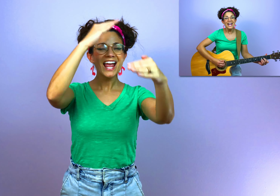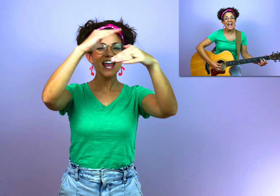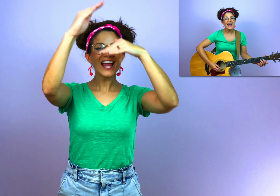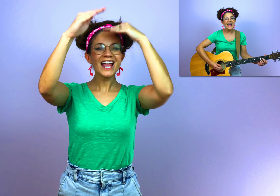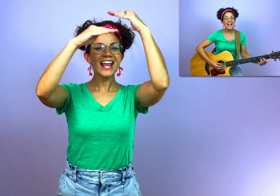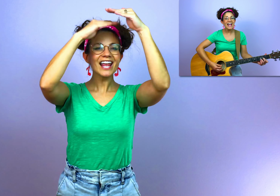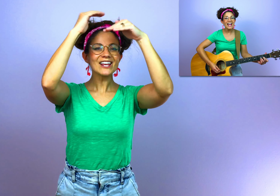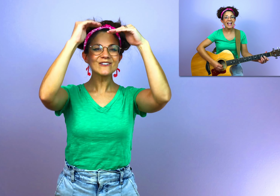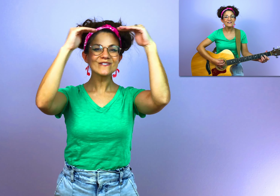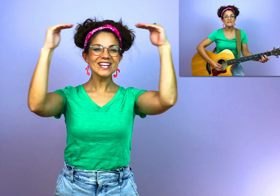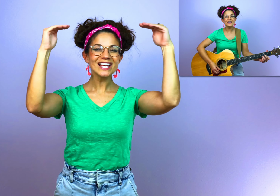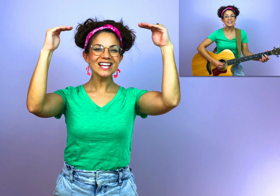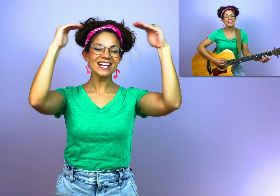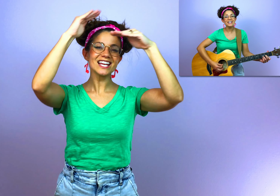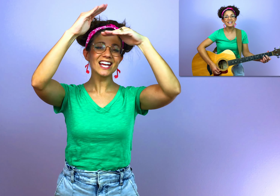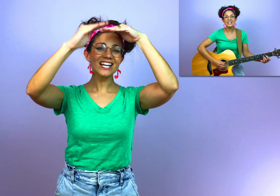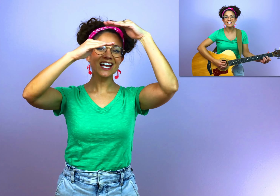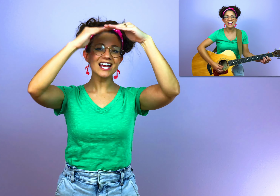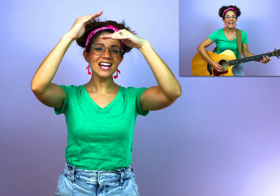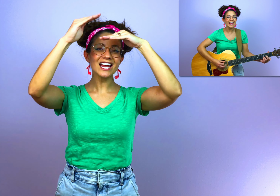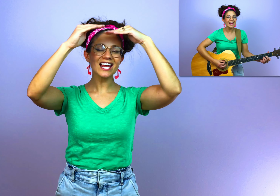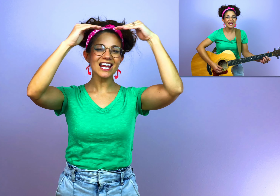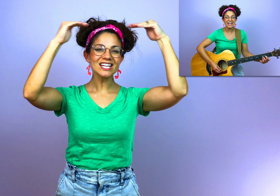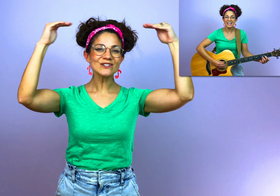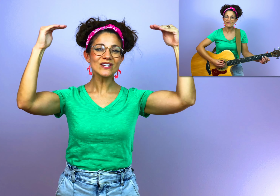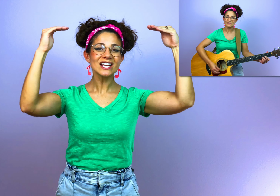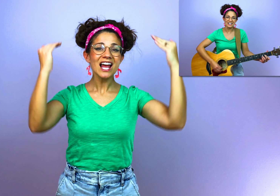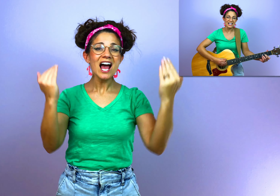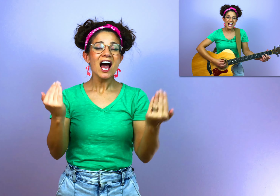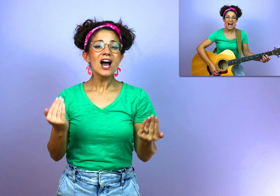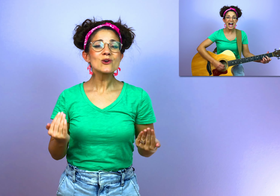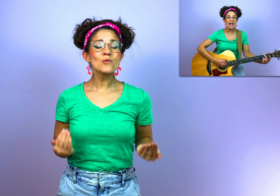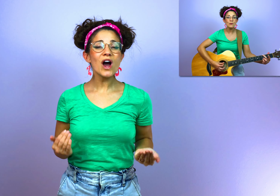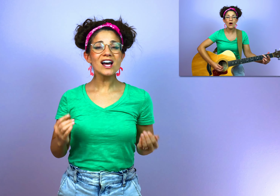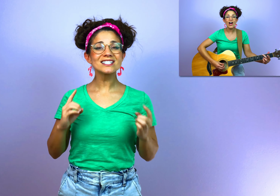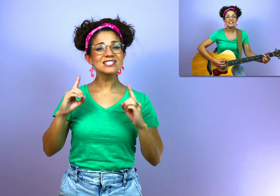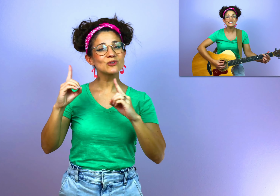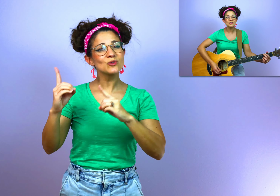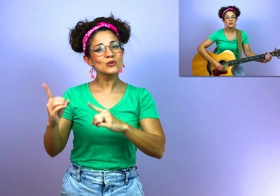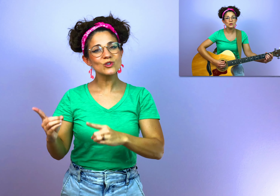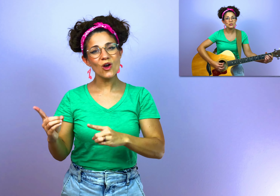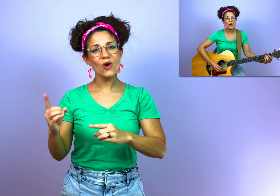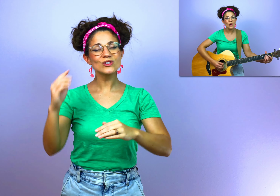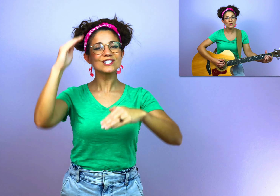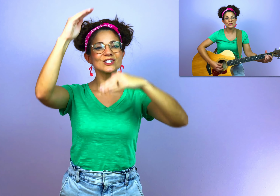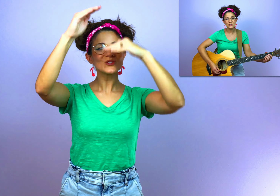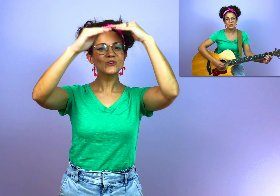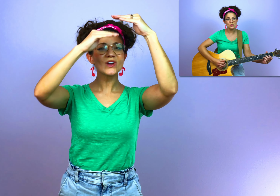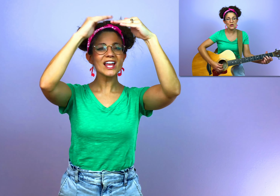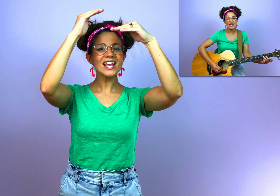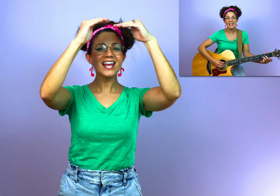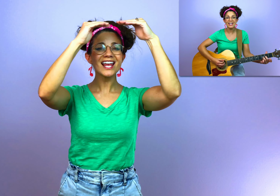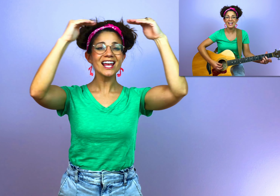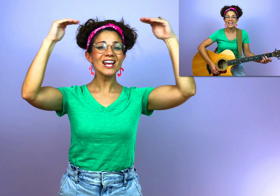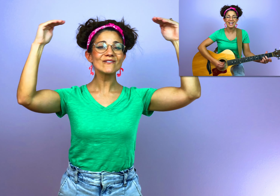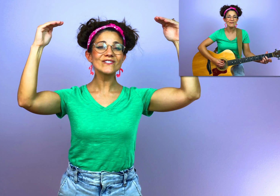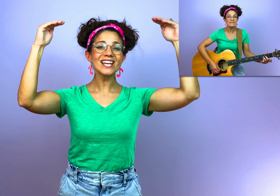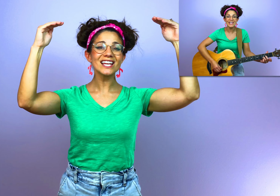Heaven, heaven, I want to go to heaven